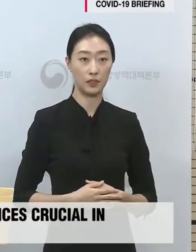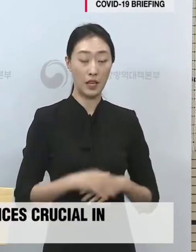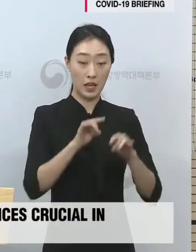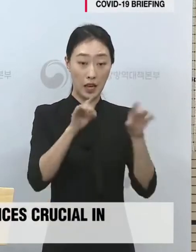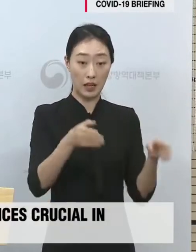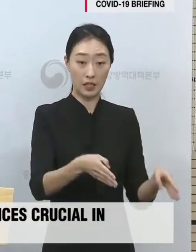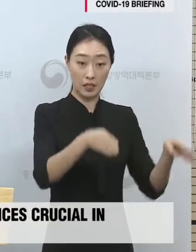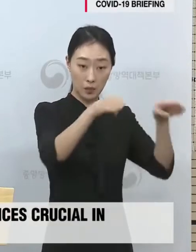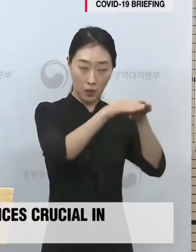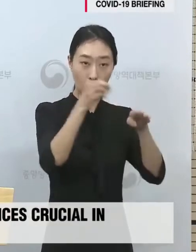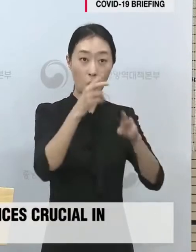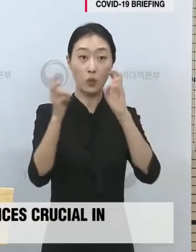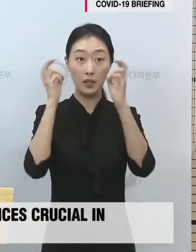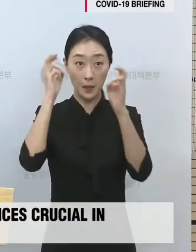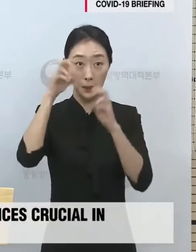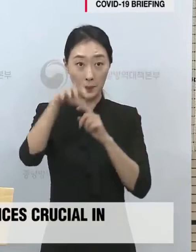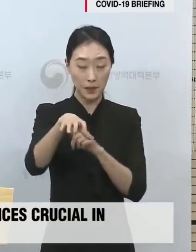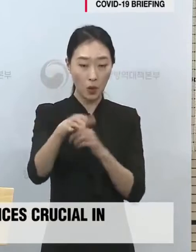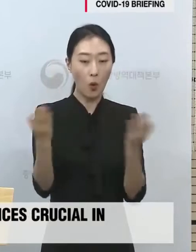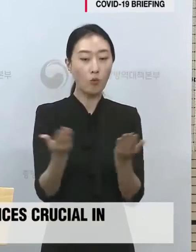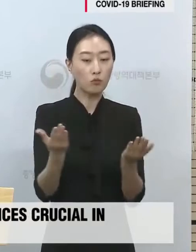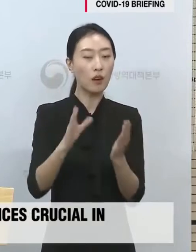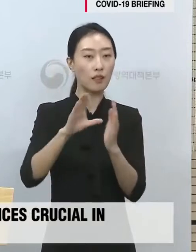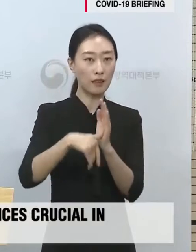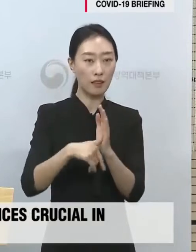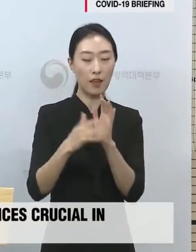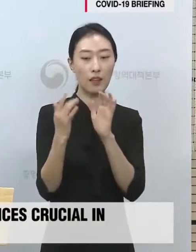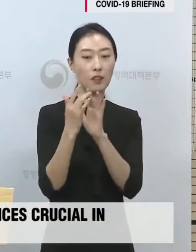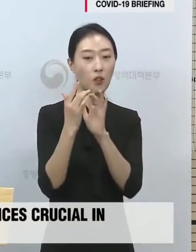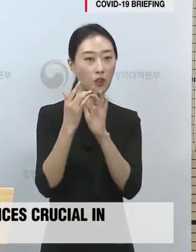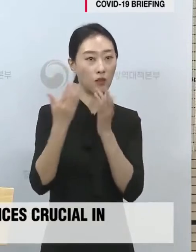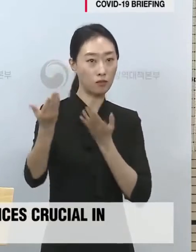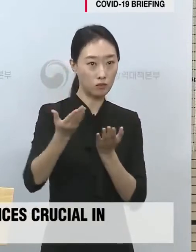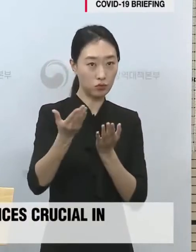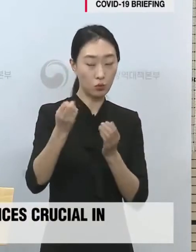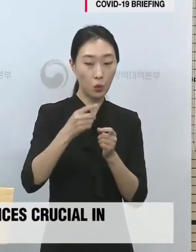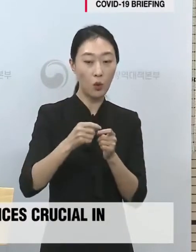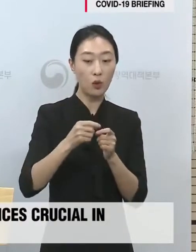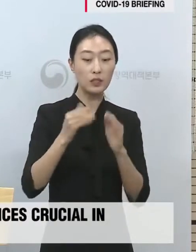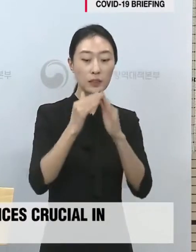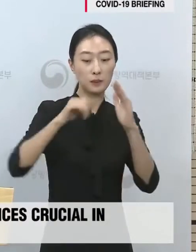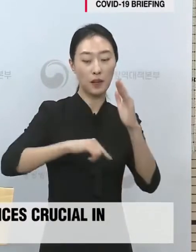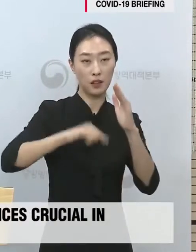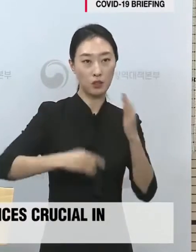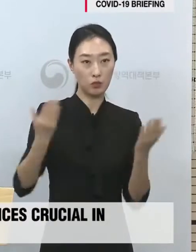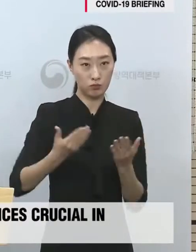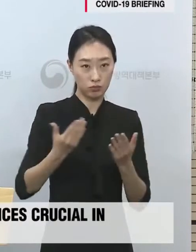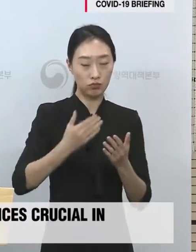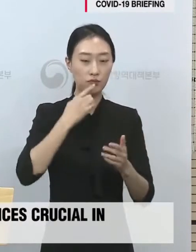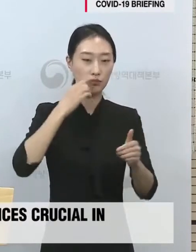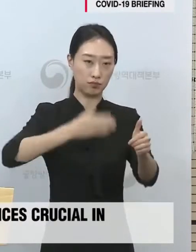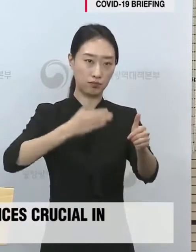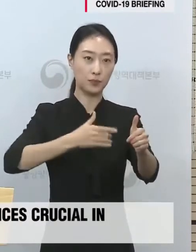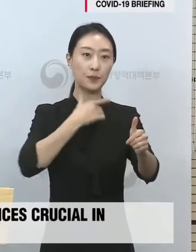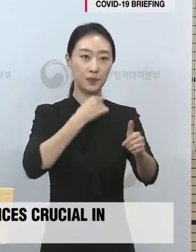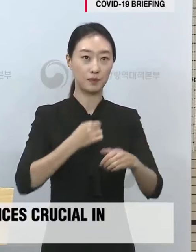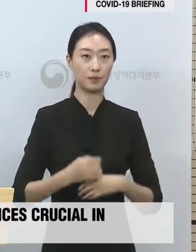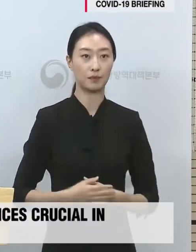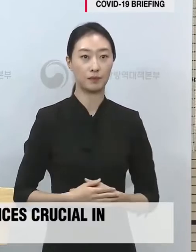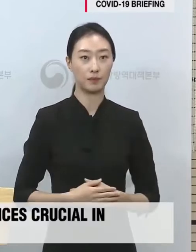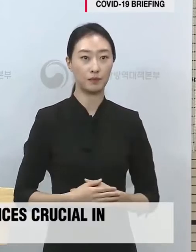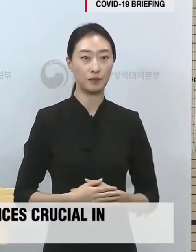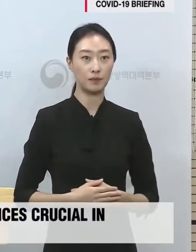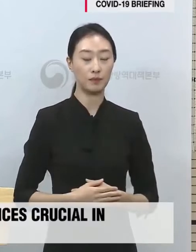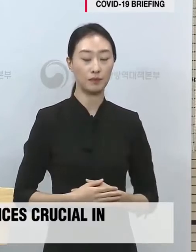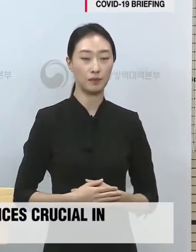religious gatherings. And in many institutions and corporations, we advise you to urge